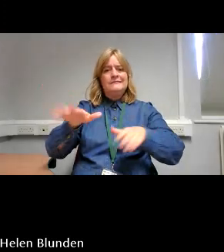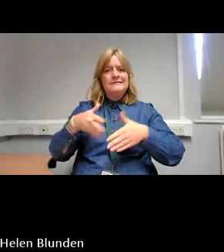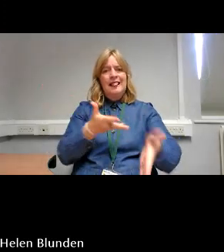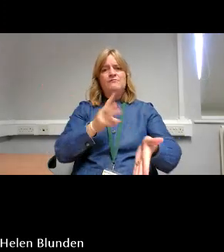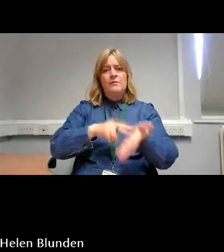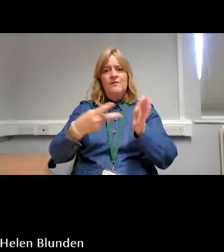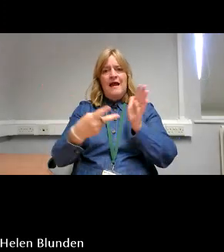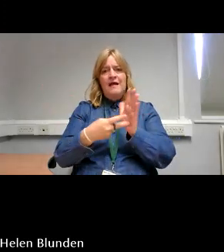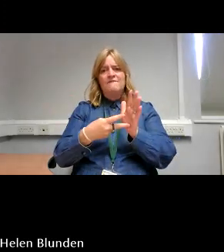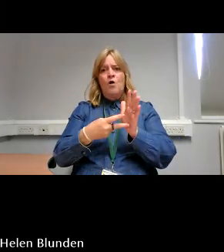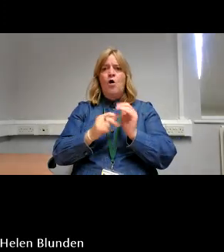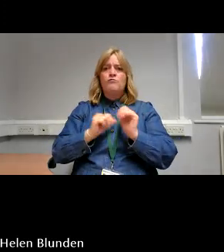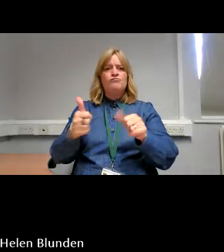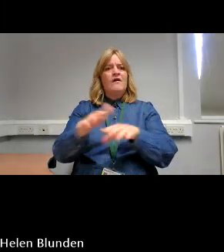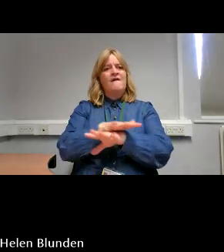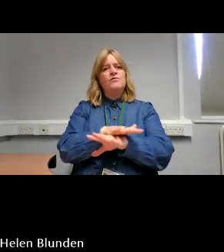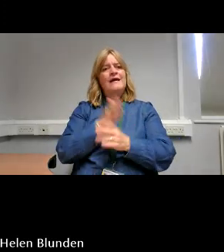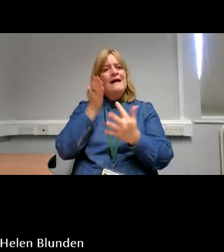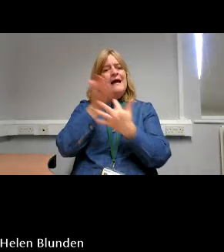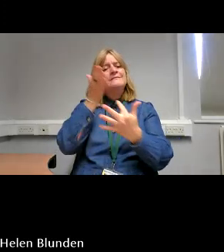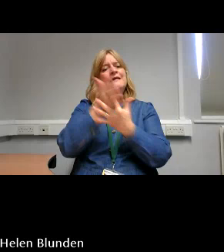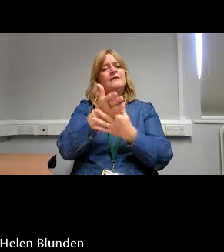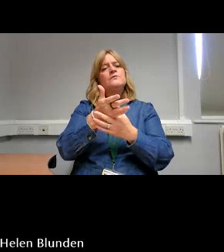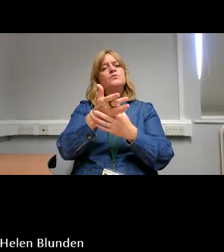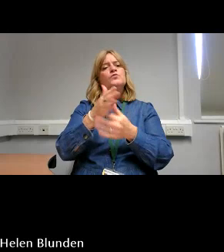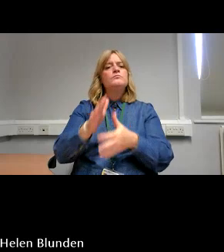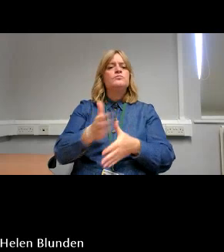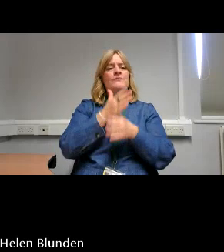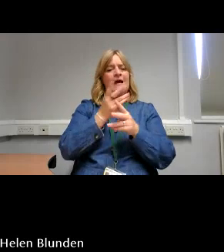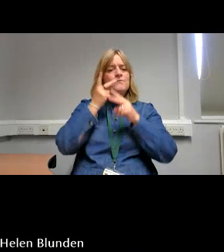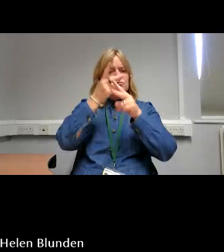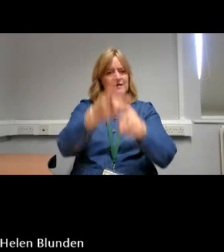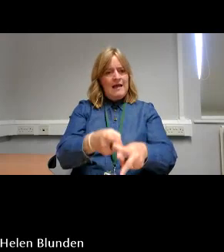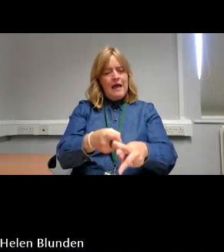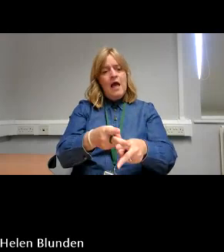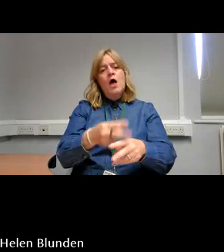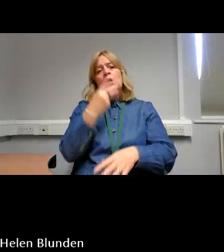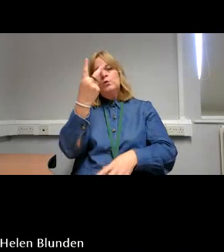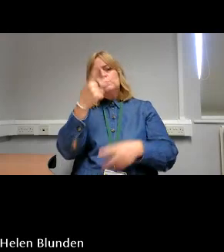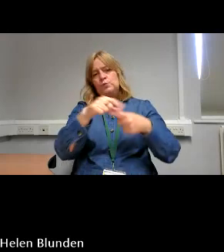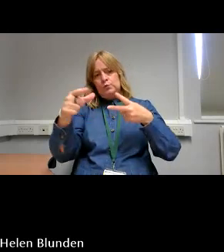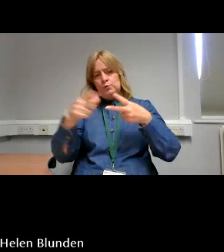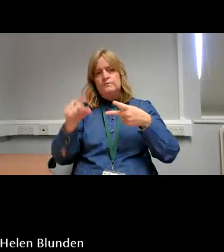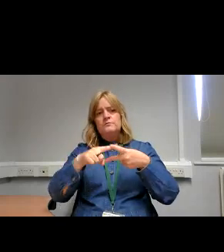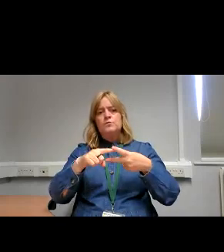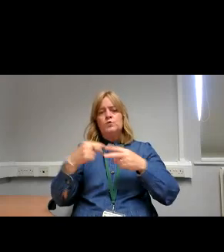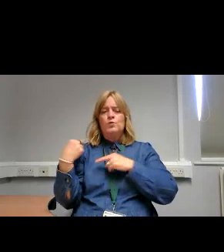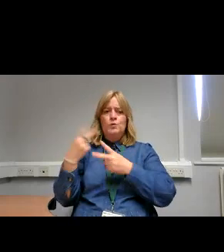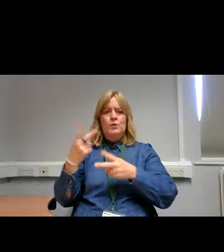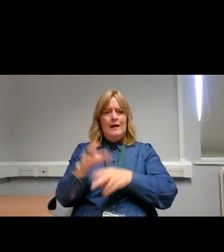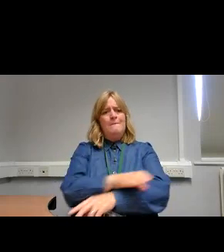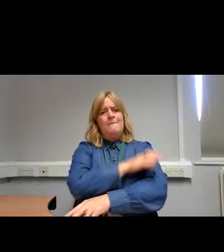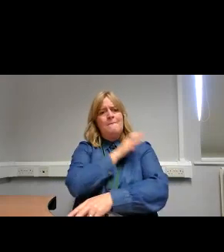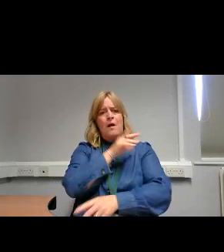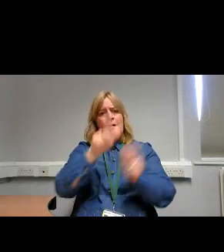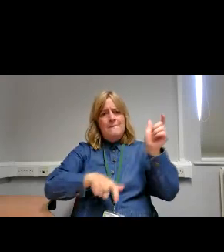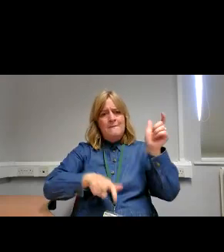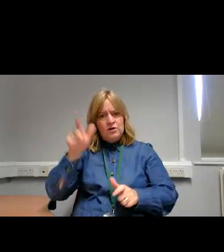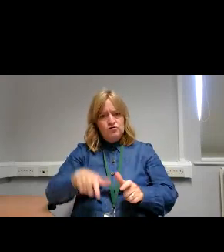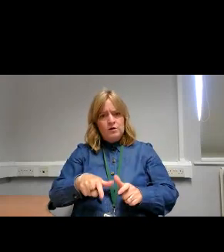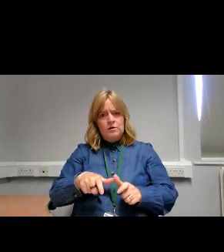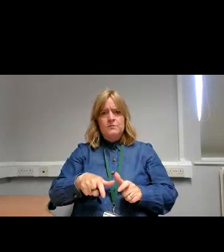care. And two elements of this delivery plan were to empower patients by rolling out tools that they can